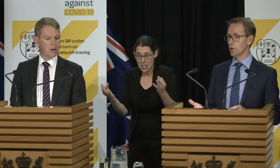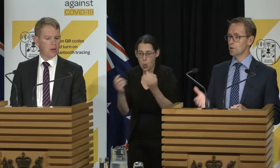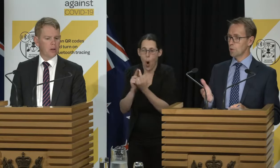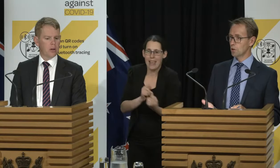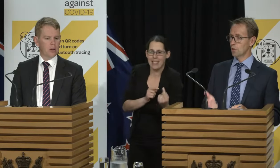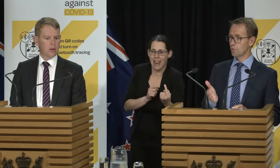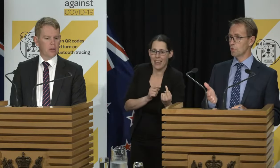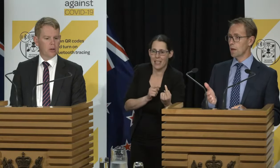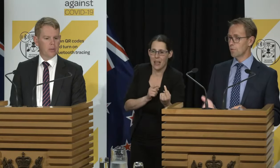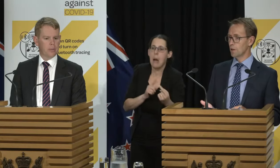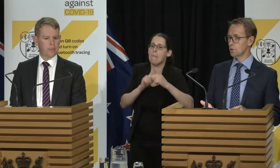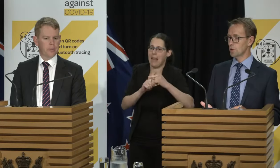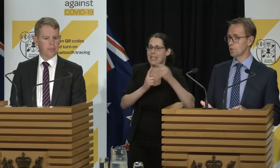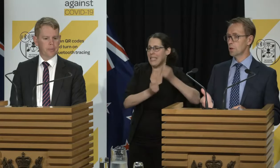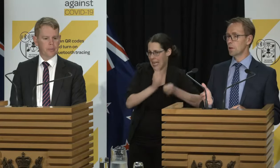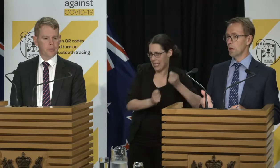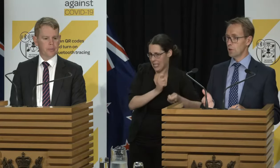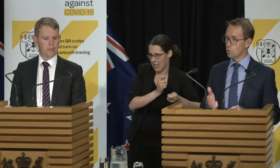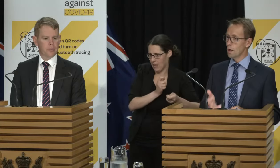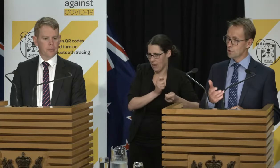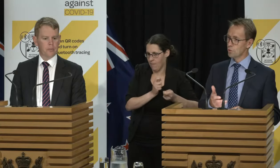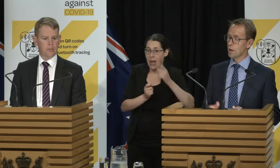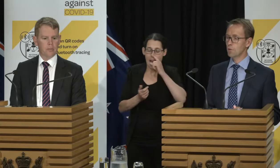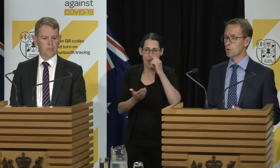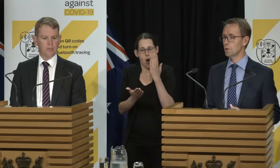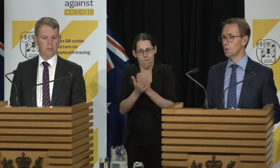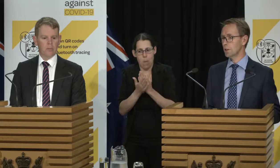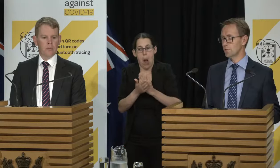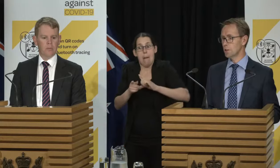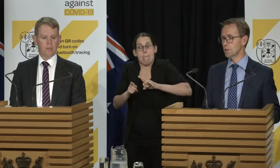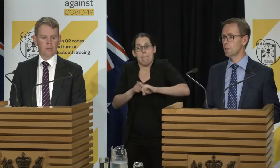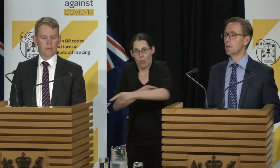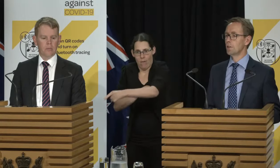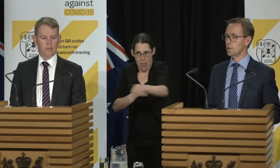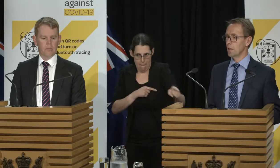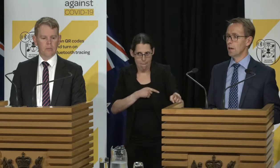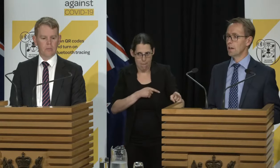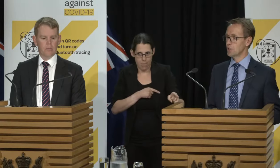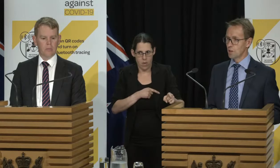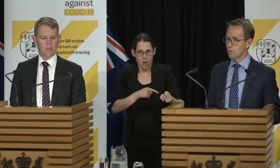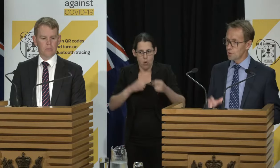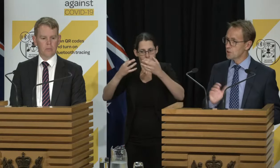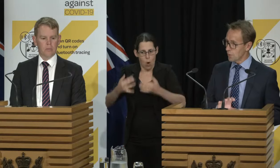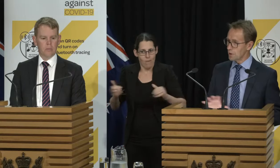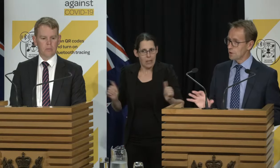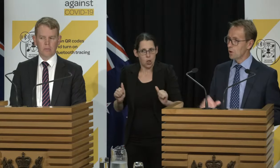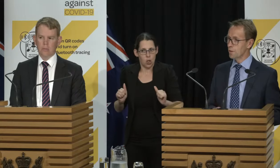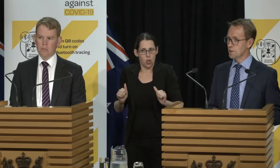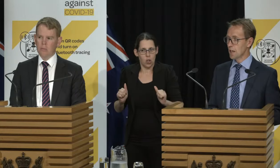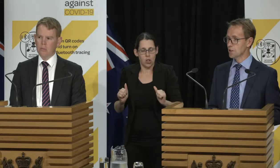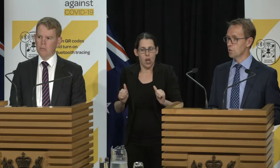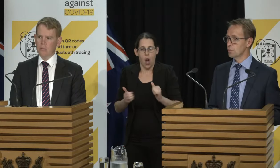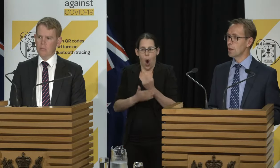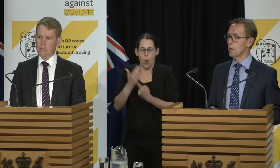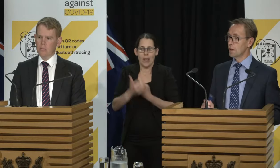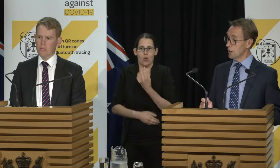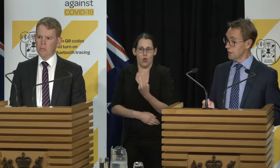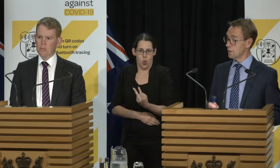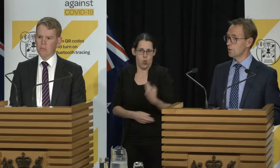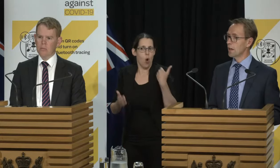majority of those we can confirm have had a result, and all but two have returned a negative test. The extra effort is going in on this last